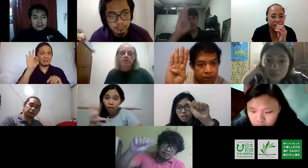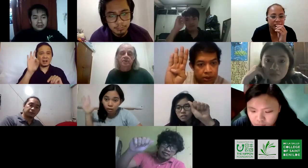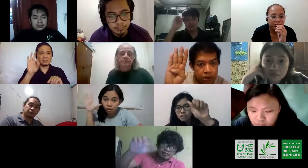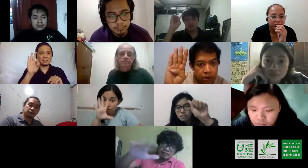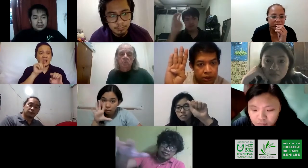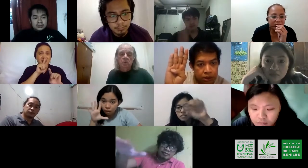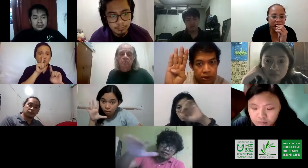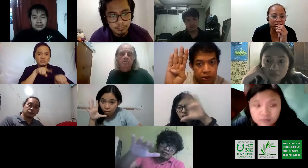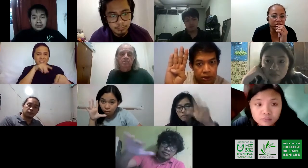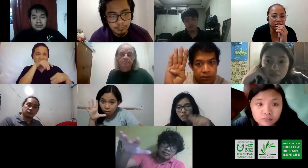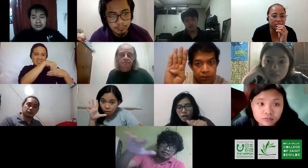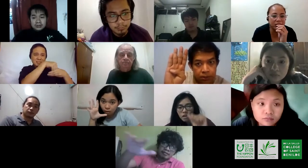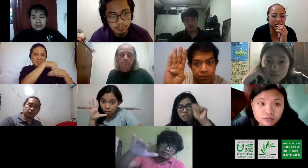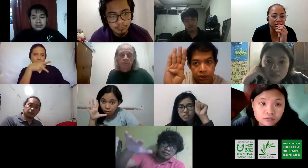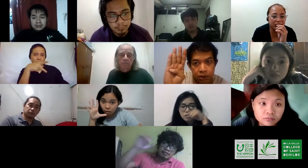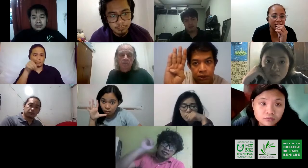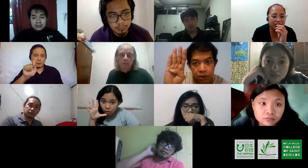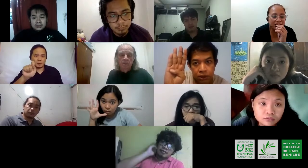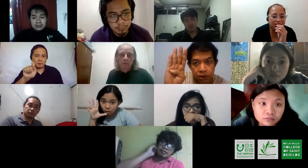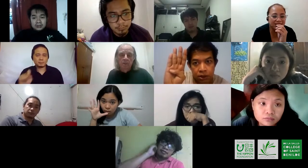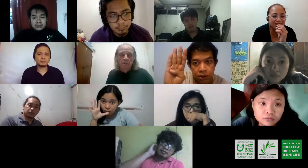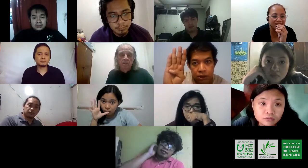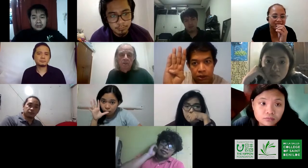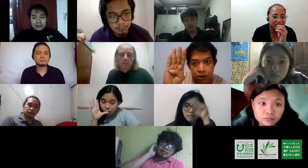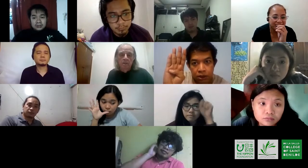this question. No the answer problem. is B.